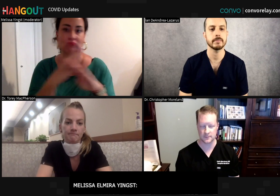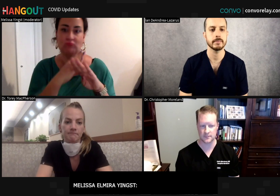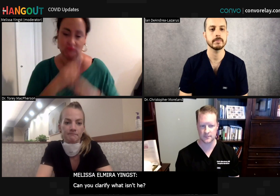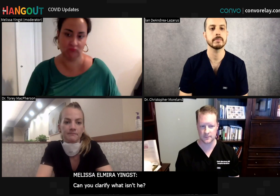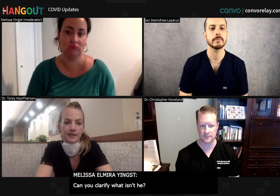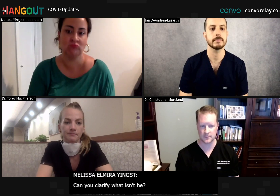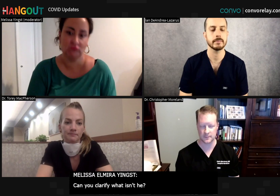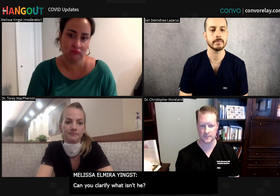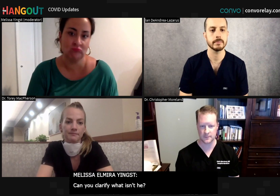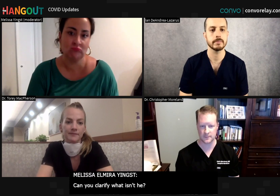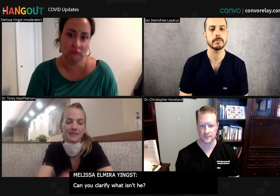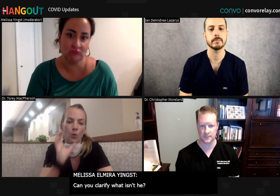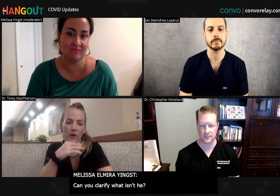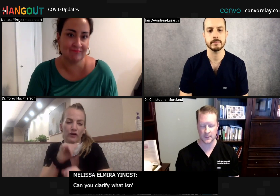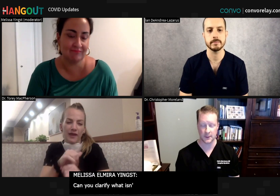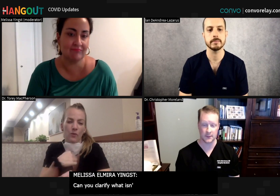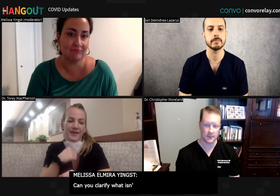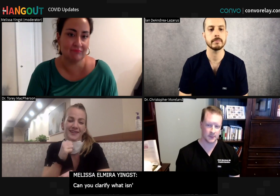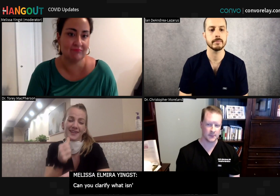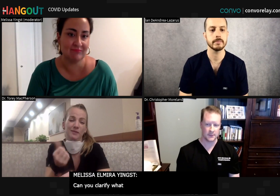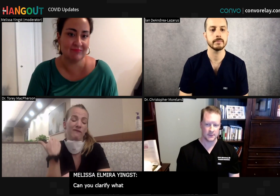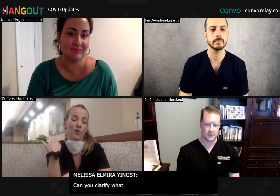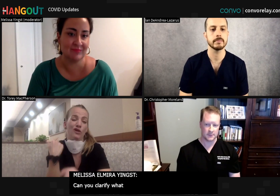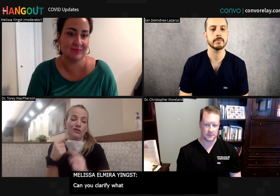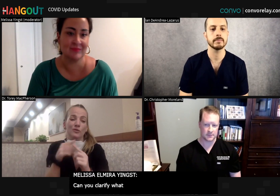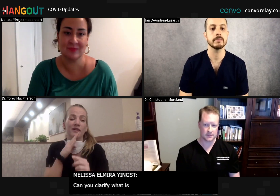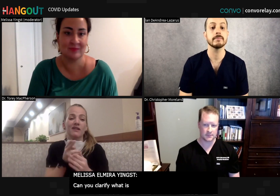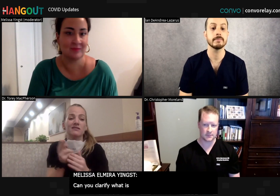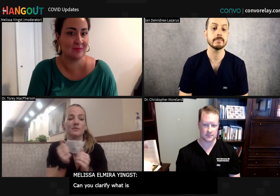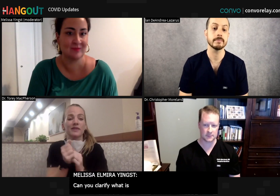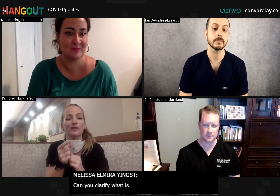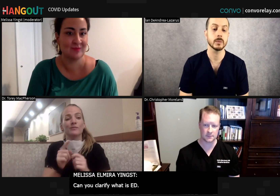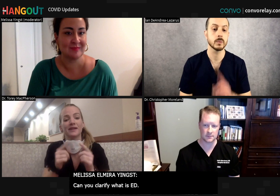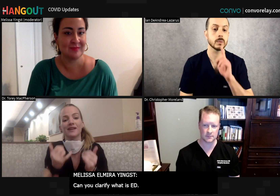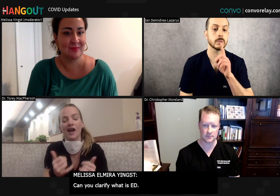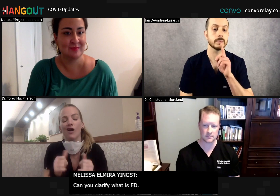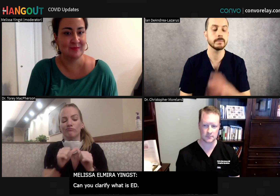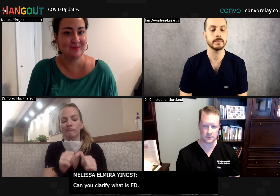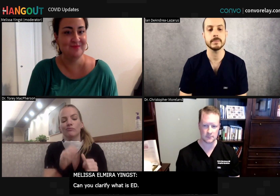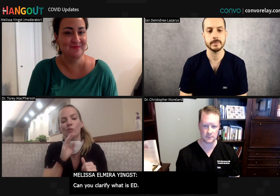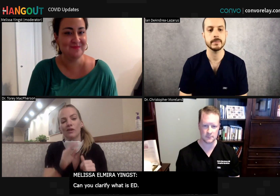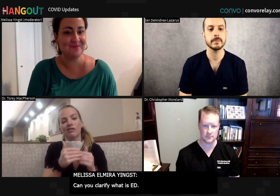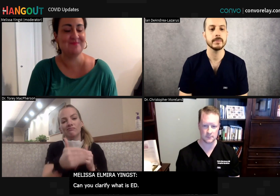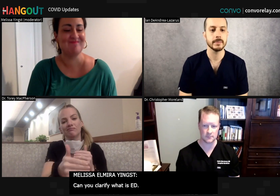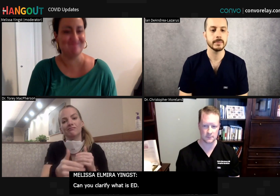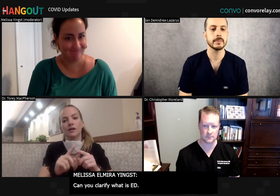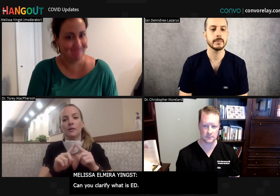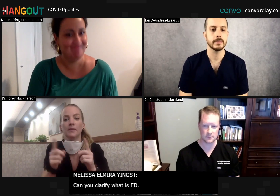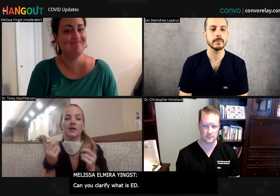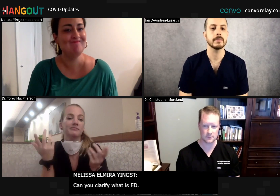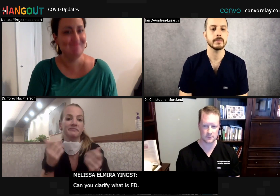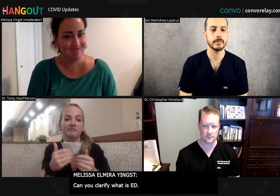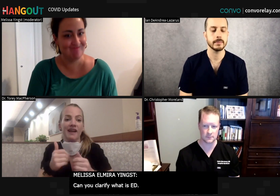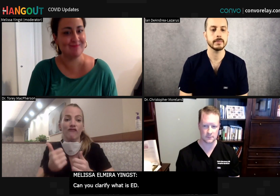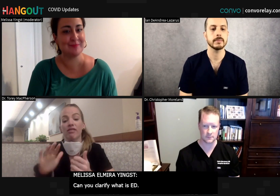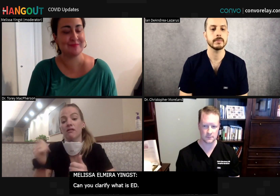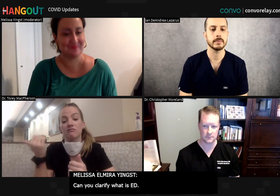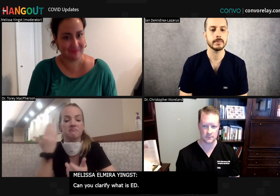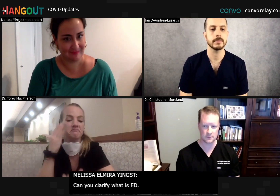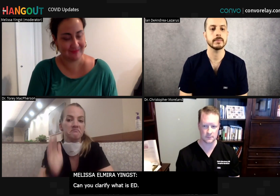emergency department. Masks are here to stay. And it's weird that we didn't before, to be honest with you, but from here on out,